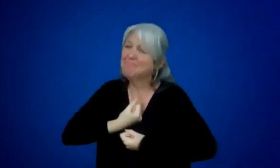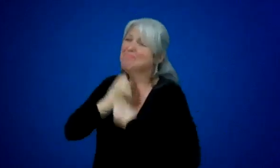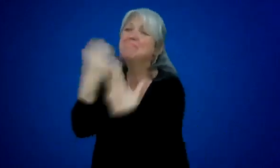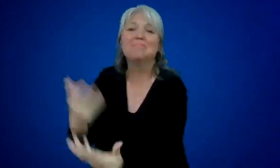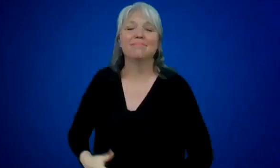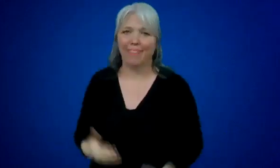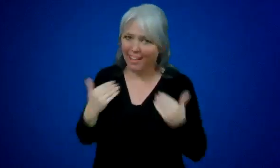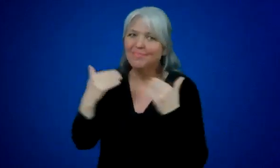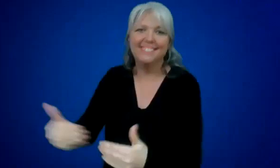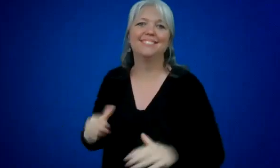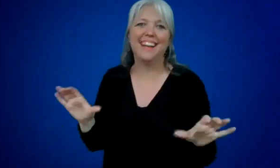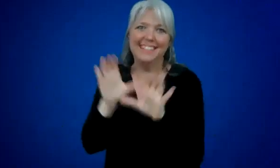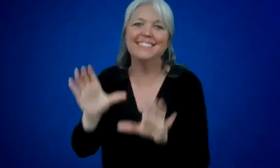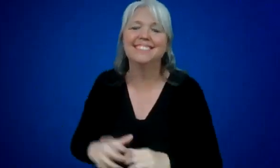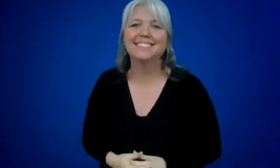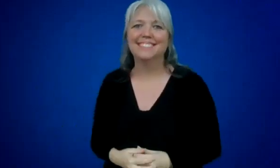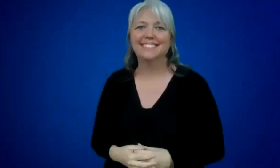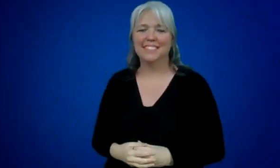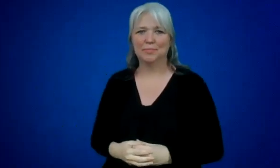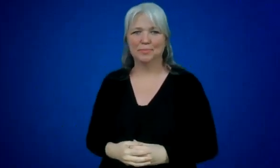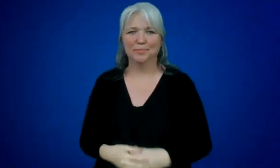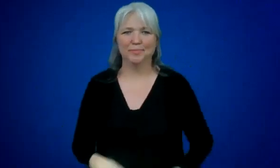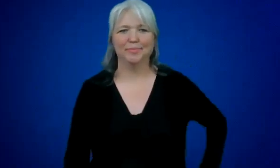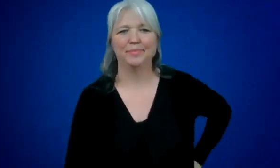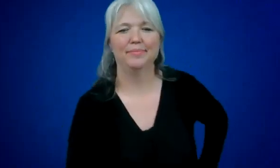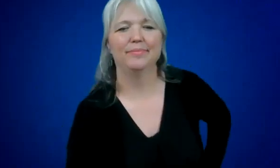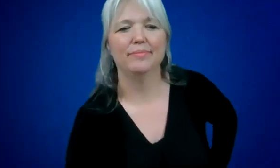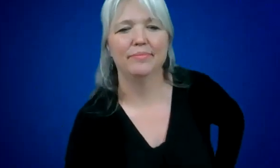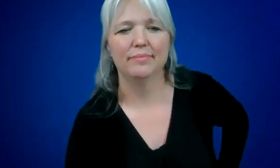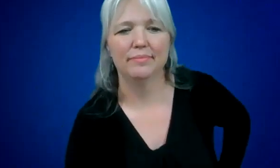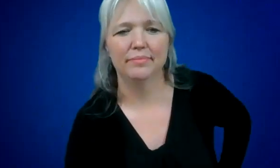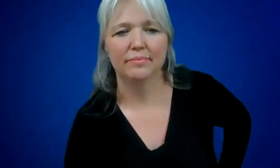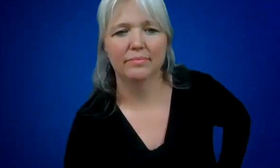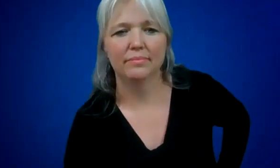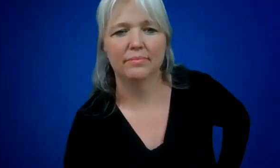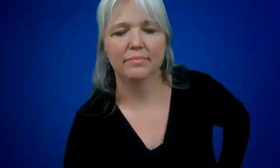I did. Chapter